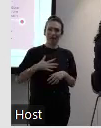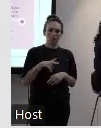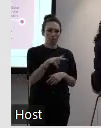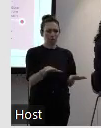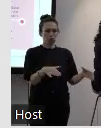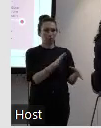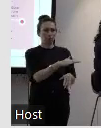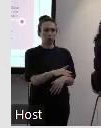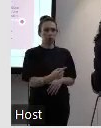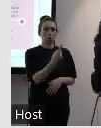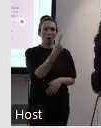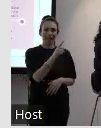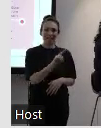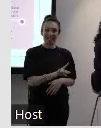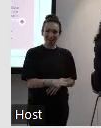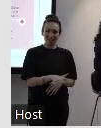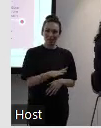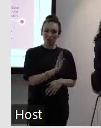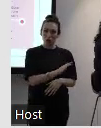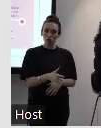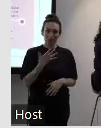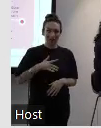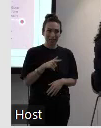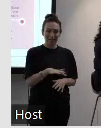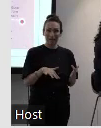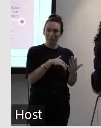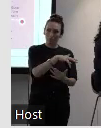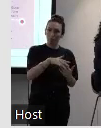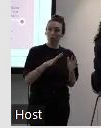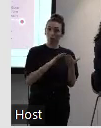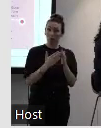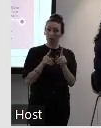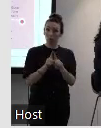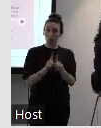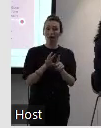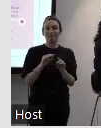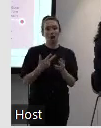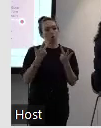the community. And then I'll share some of the outcomes from this platform that we have to date.